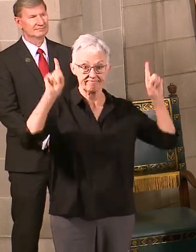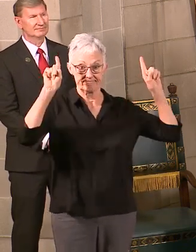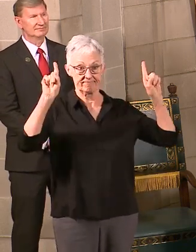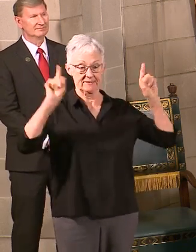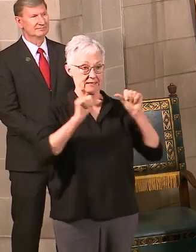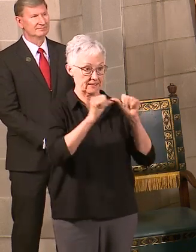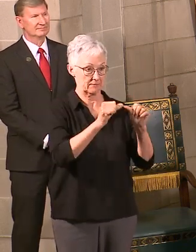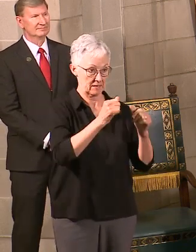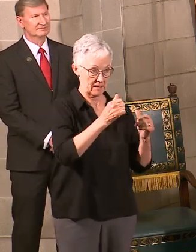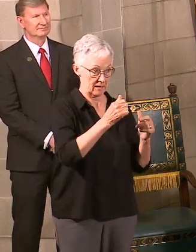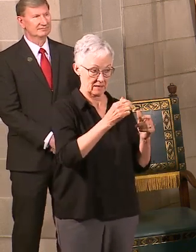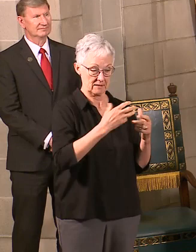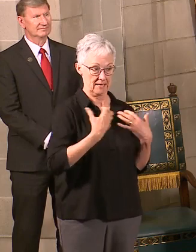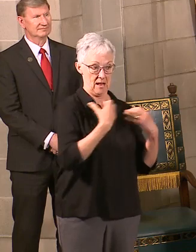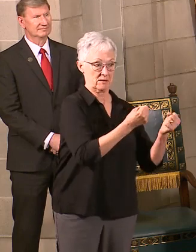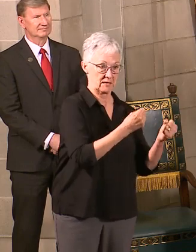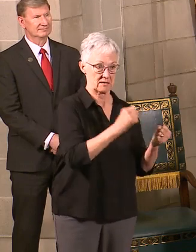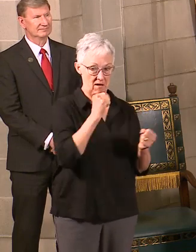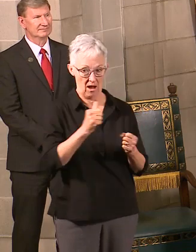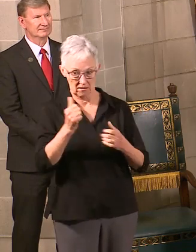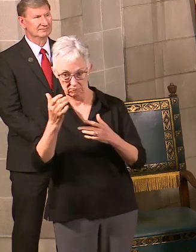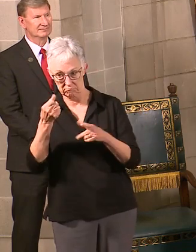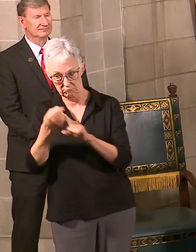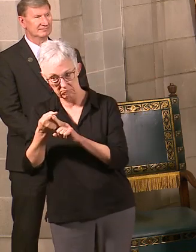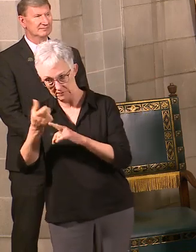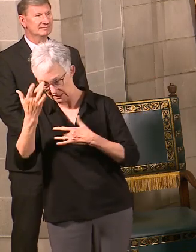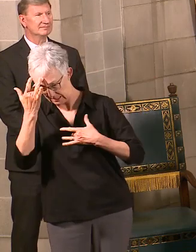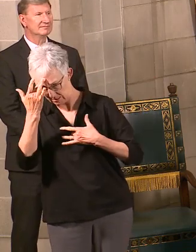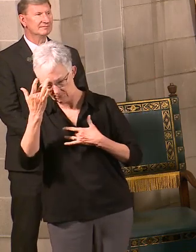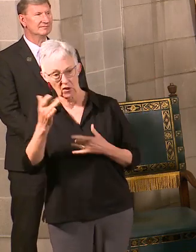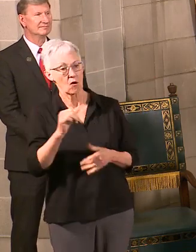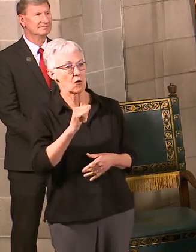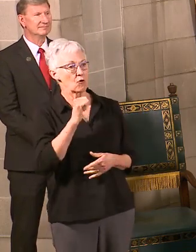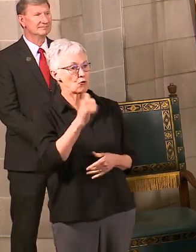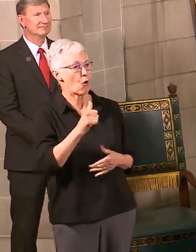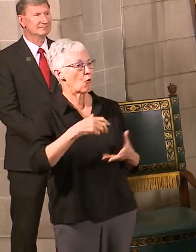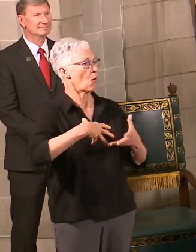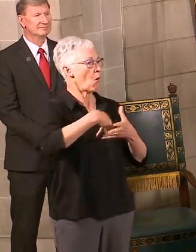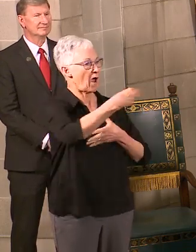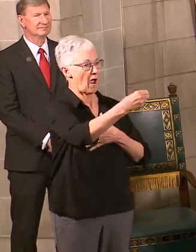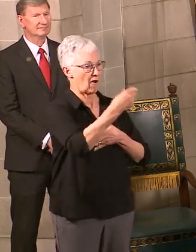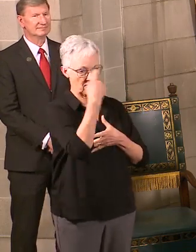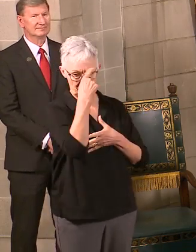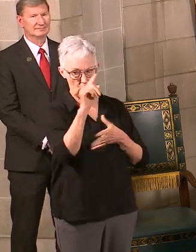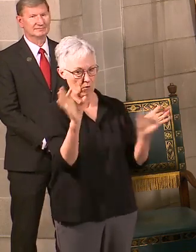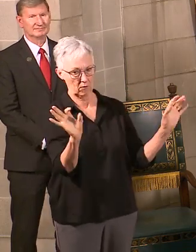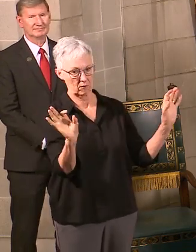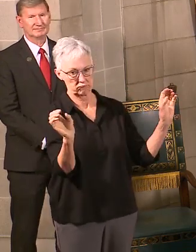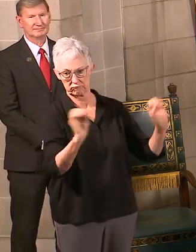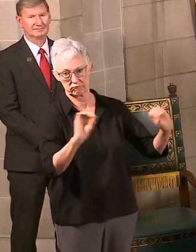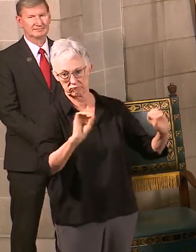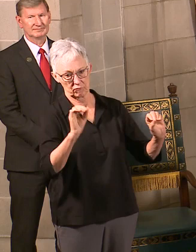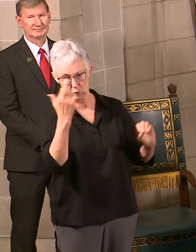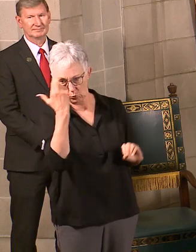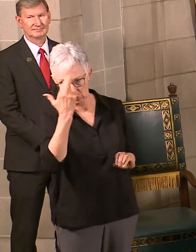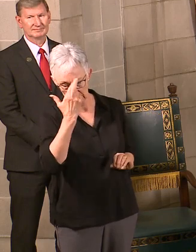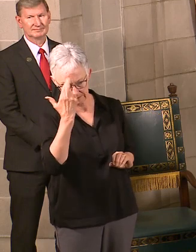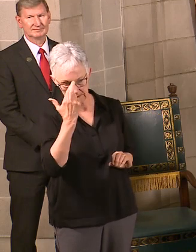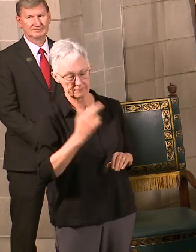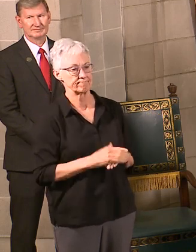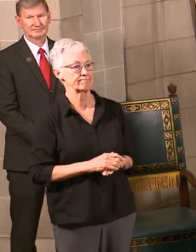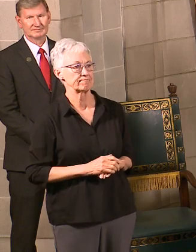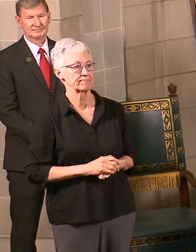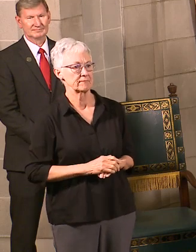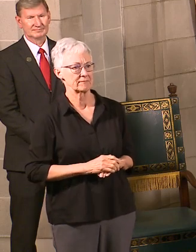home. Don't take unessential trips outside the home. We want people to stay home. Second, we want you to make sure you